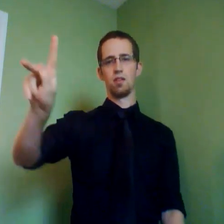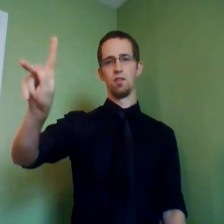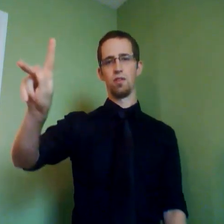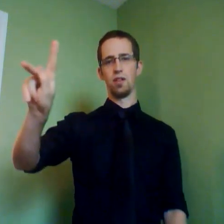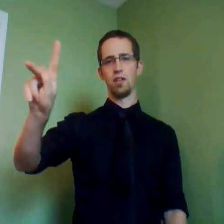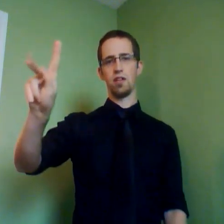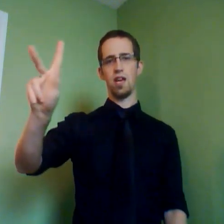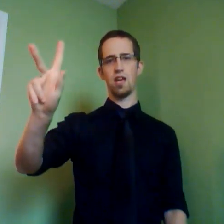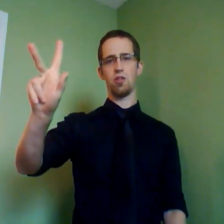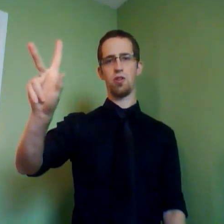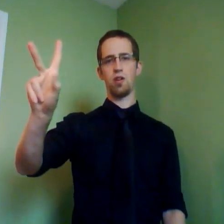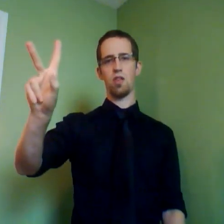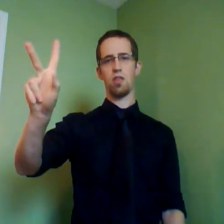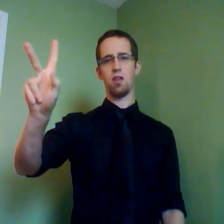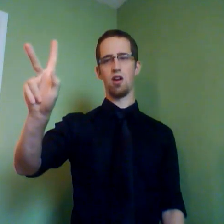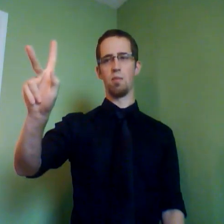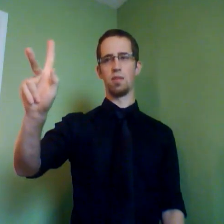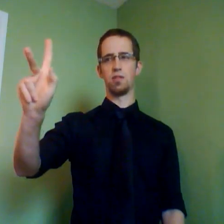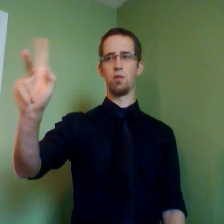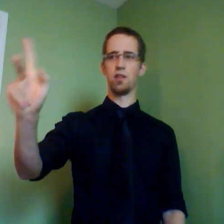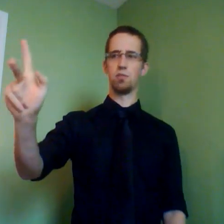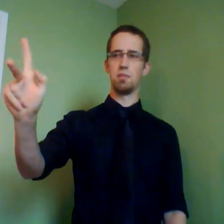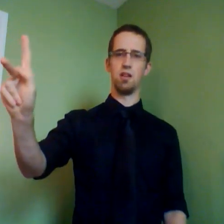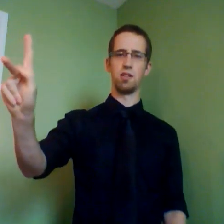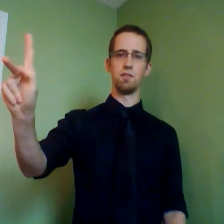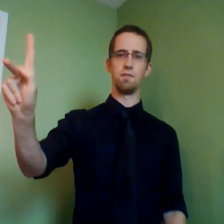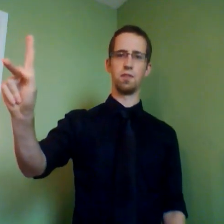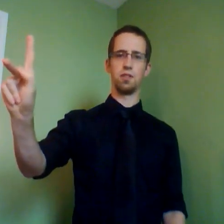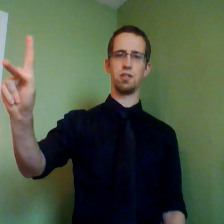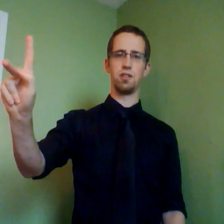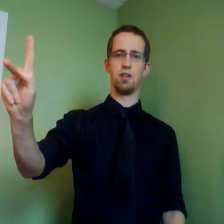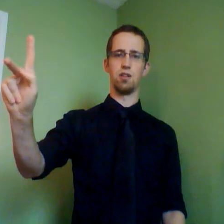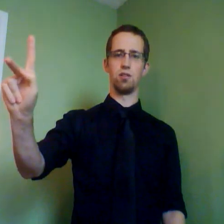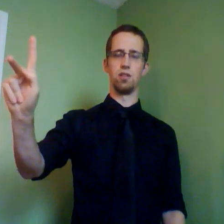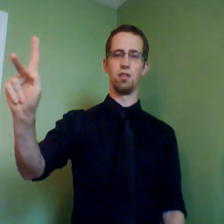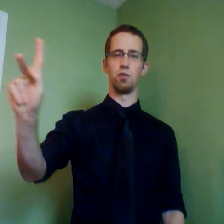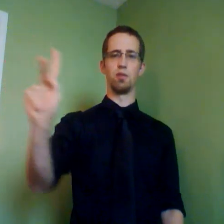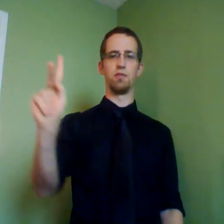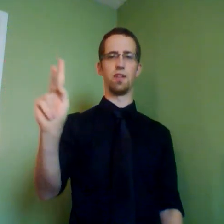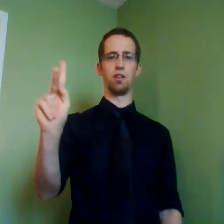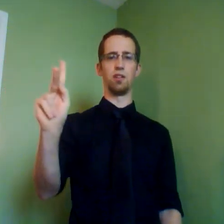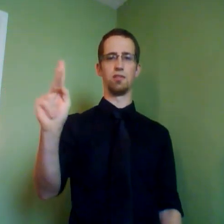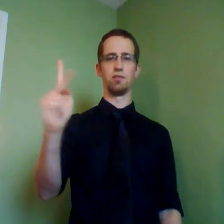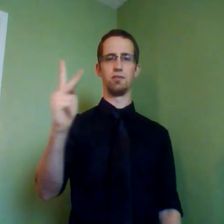For the letter K, your thumb is going to be on the first knuckle of your middle finger.